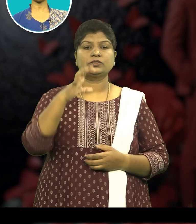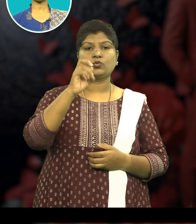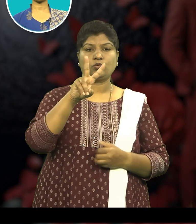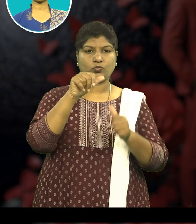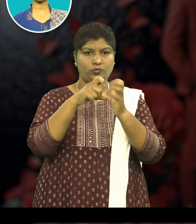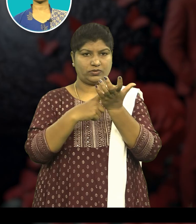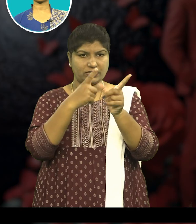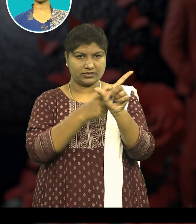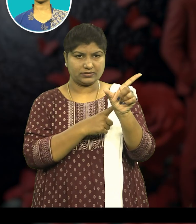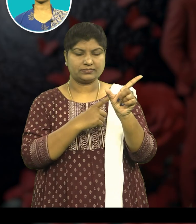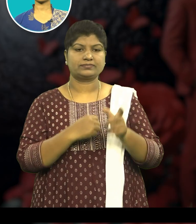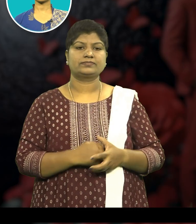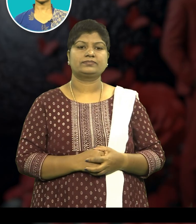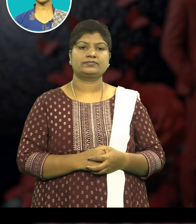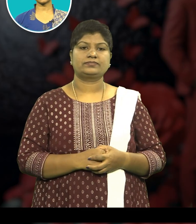ovary,